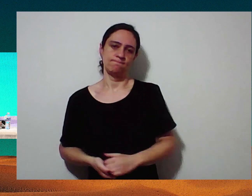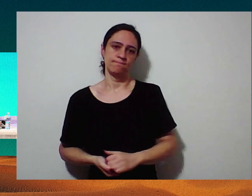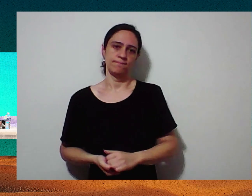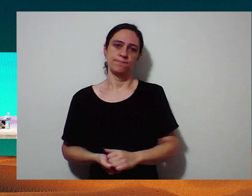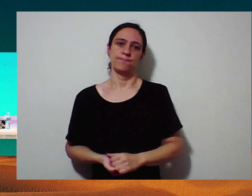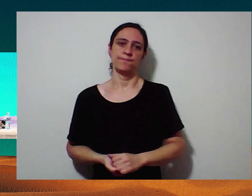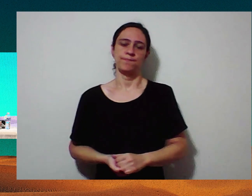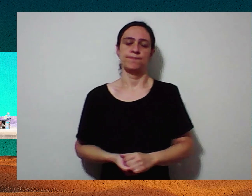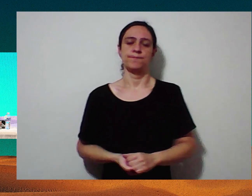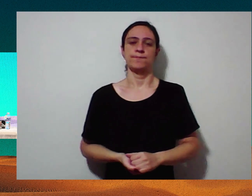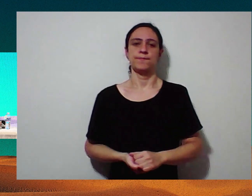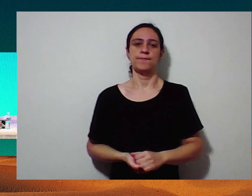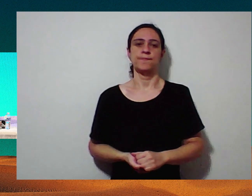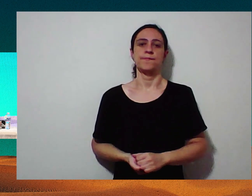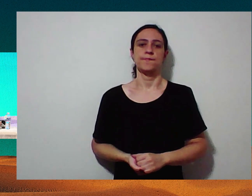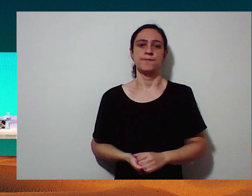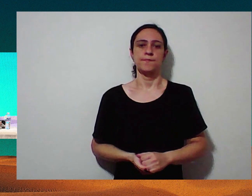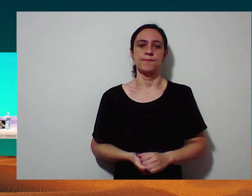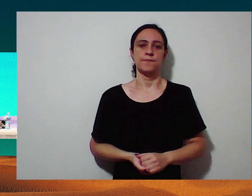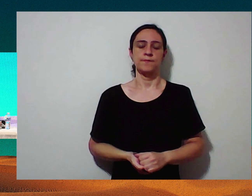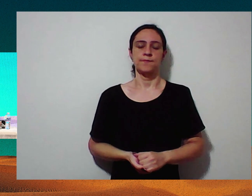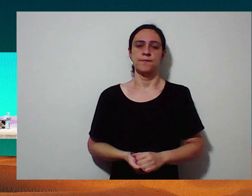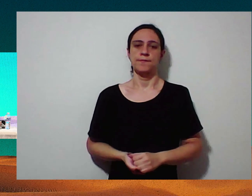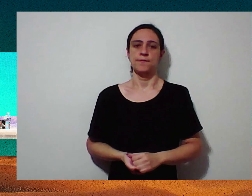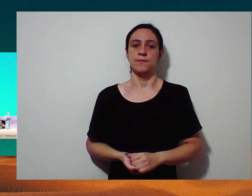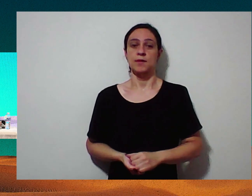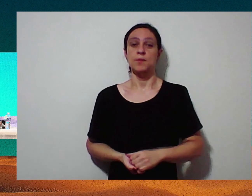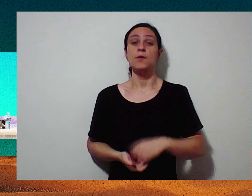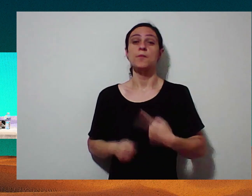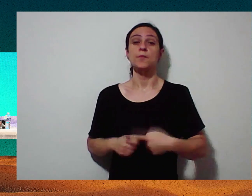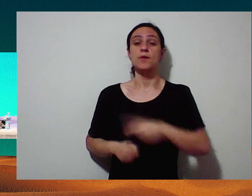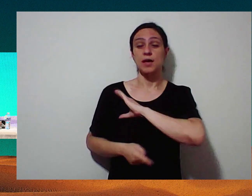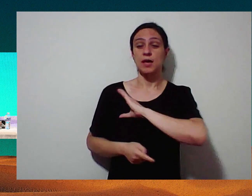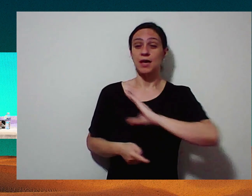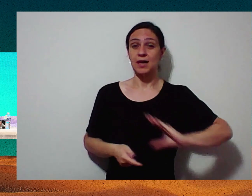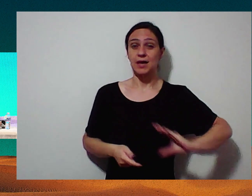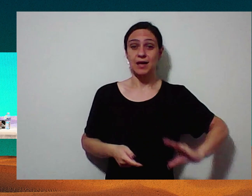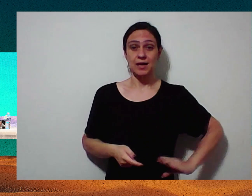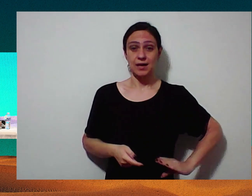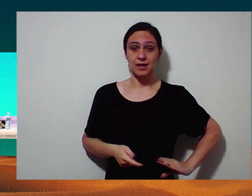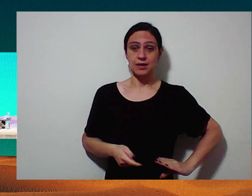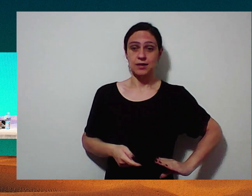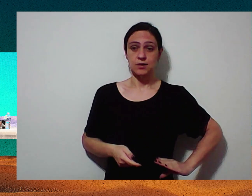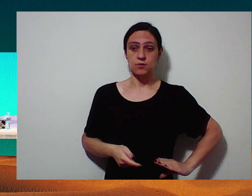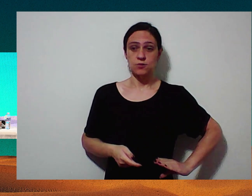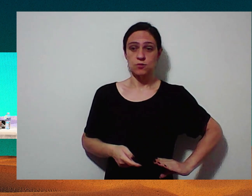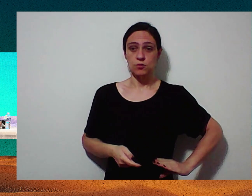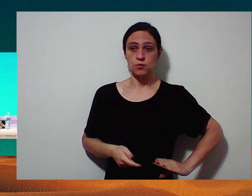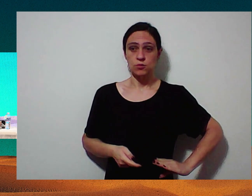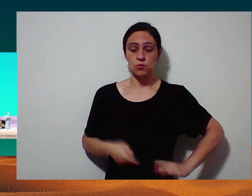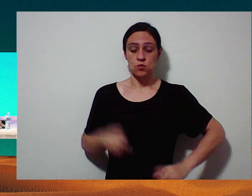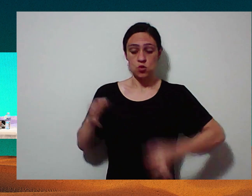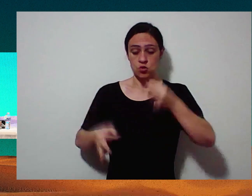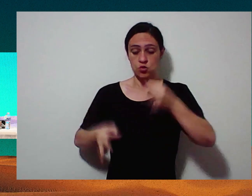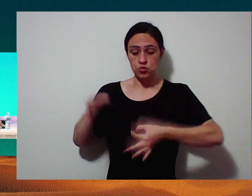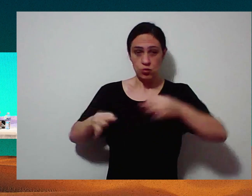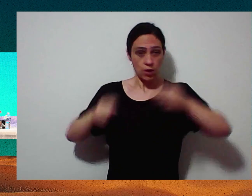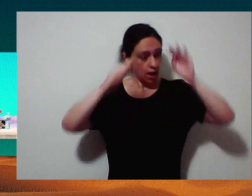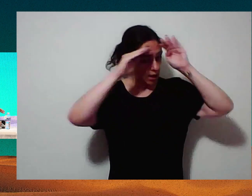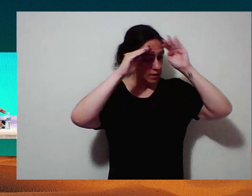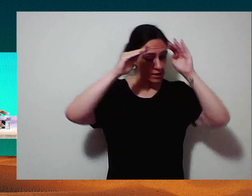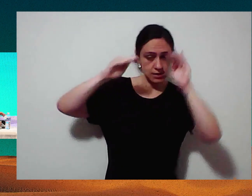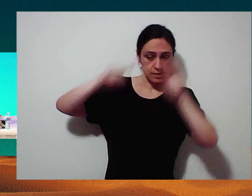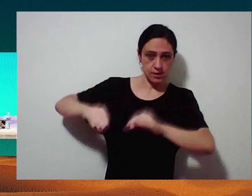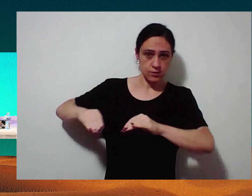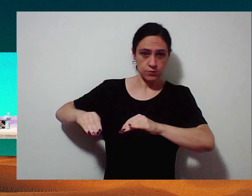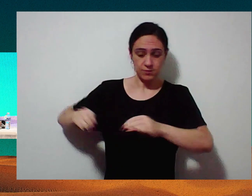disobedience. Cristo vai limpar todos os inimigos que estarão debaixo dos seus pés. Christ will cleanse all